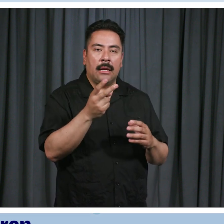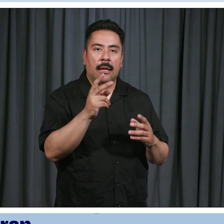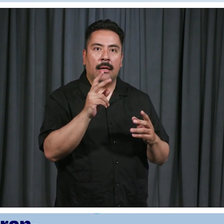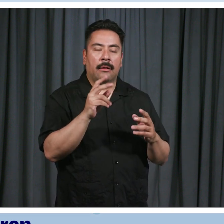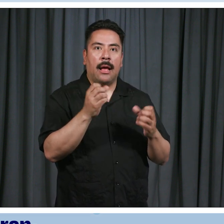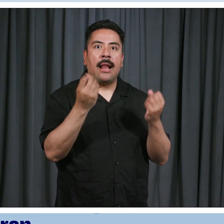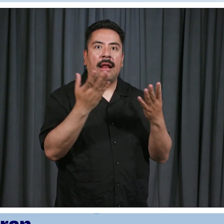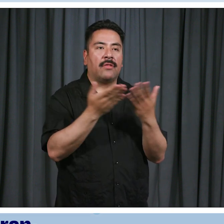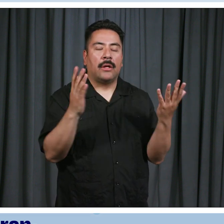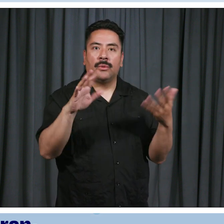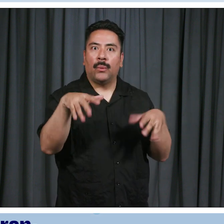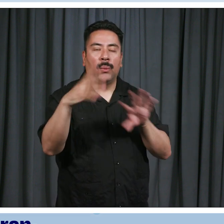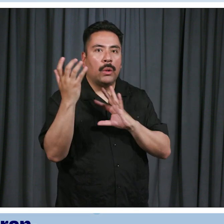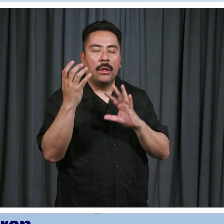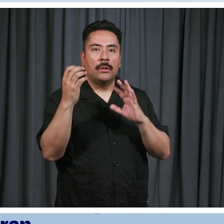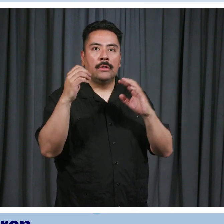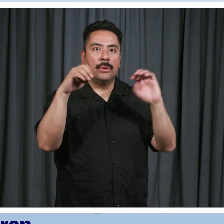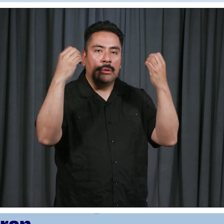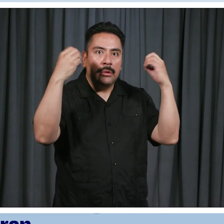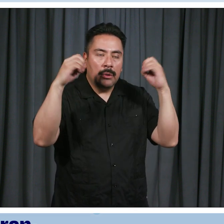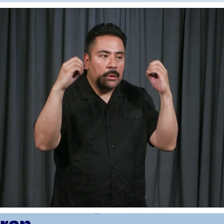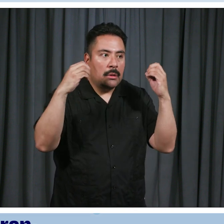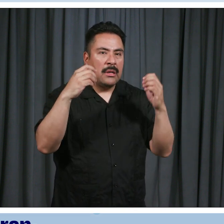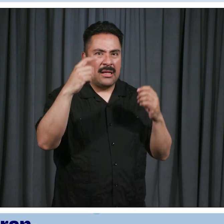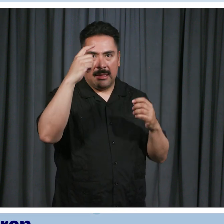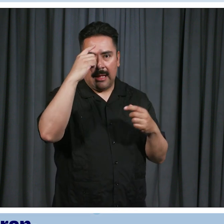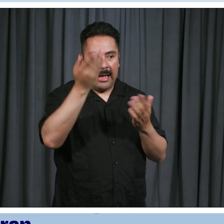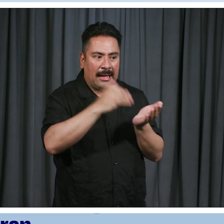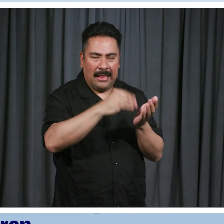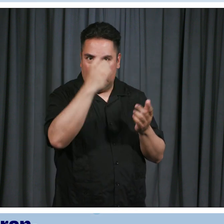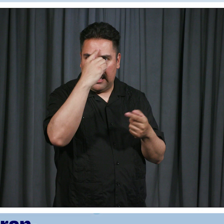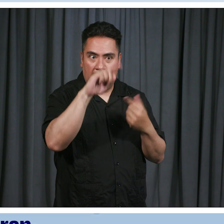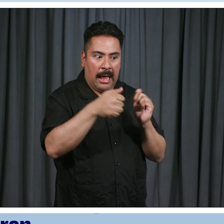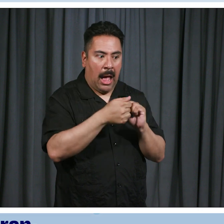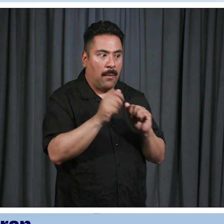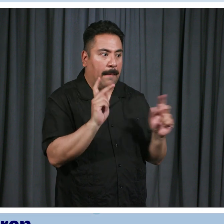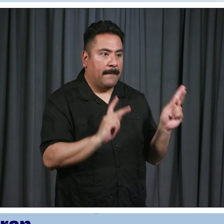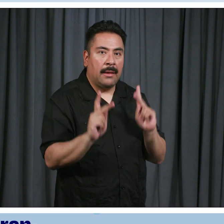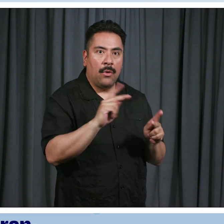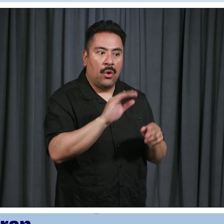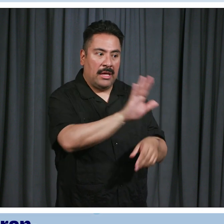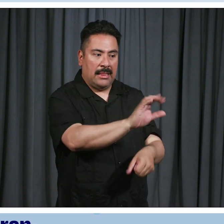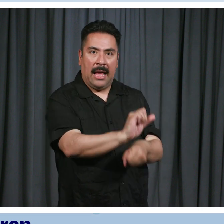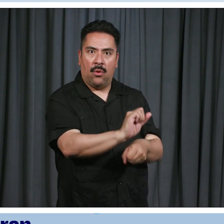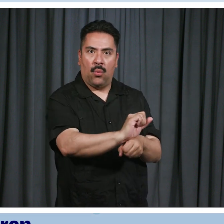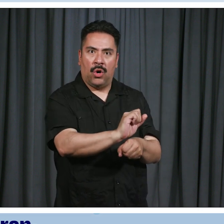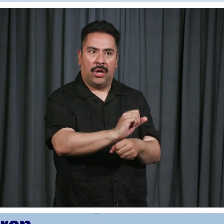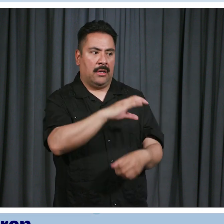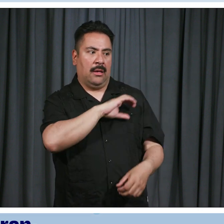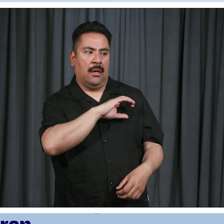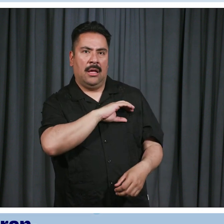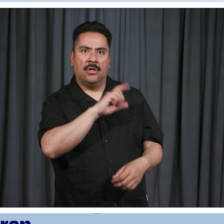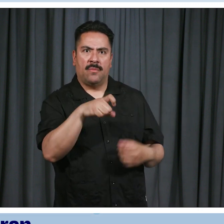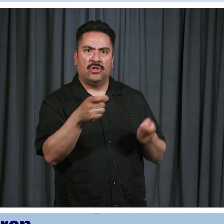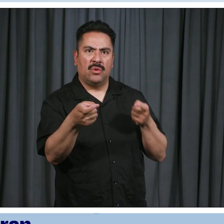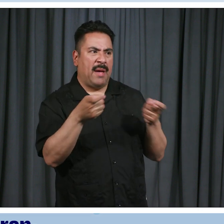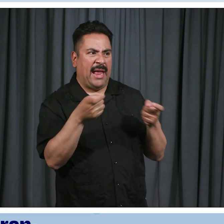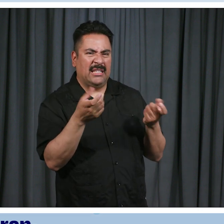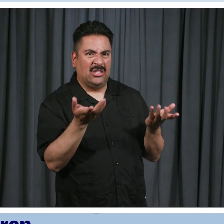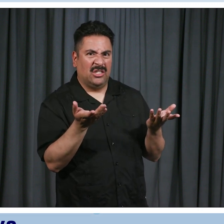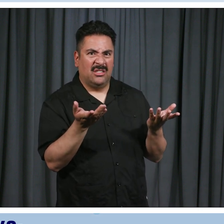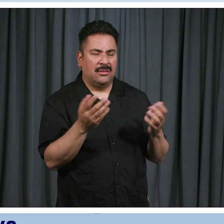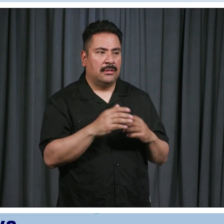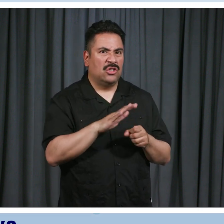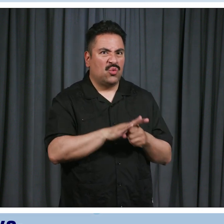so thinking again, like how are folks in that occupation or field supposed to manage